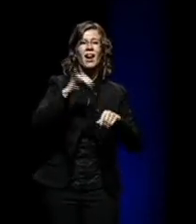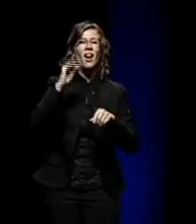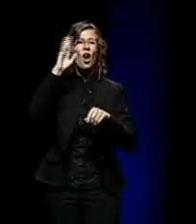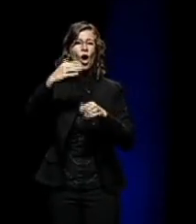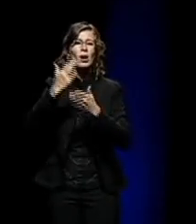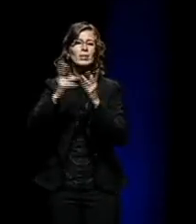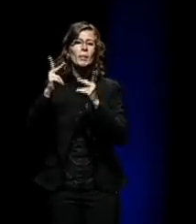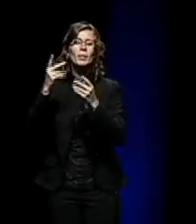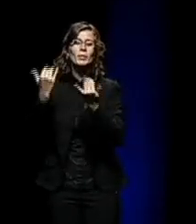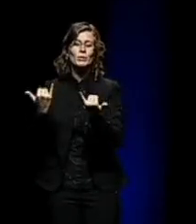You know who you are.